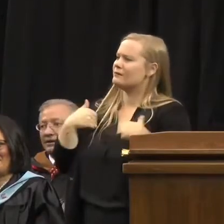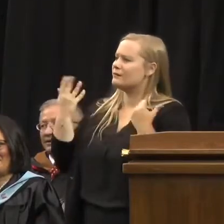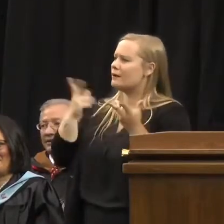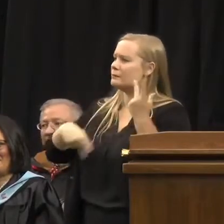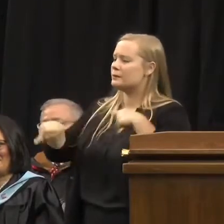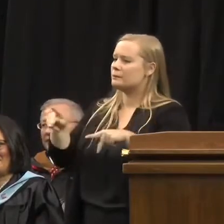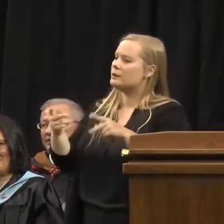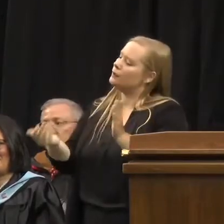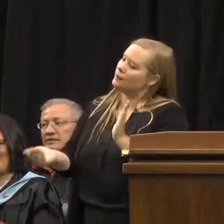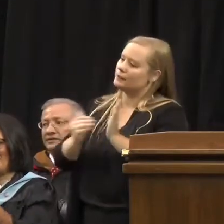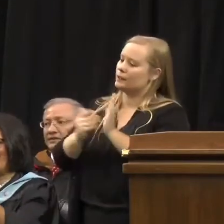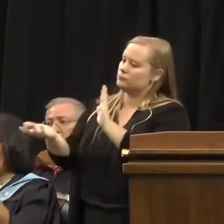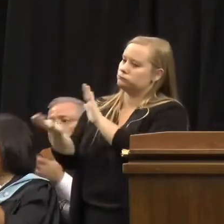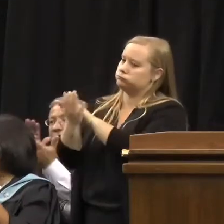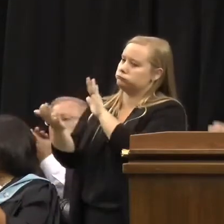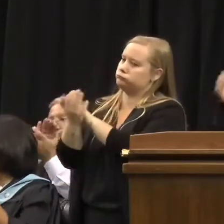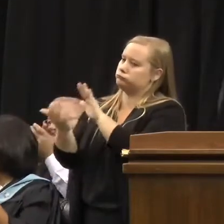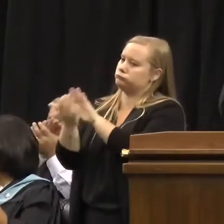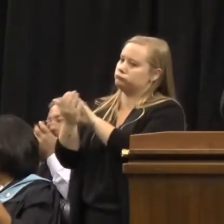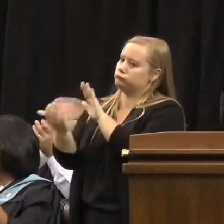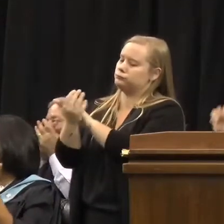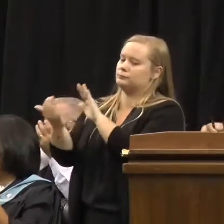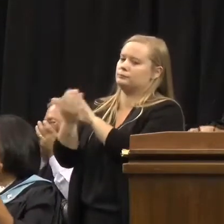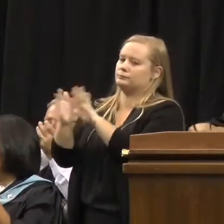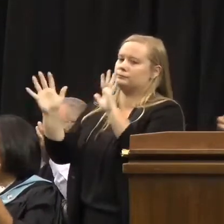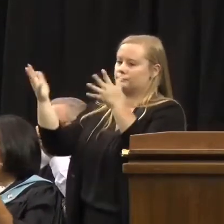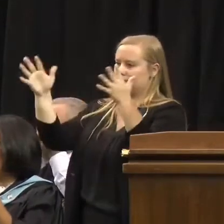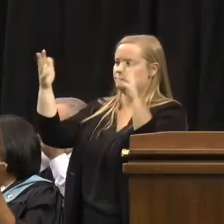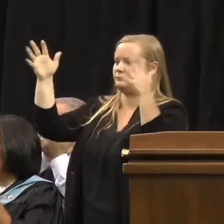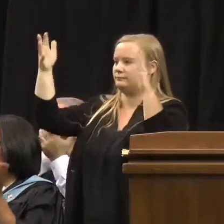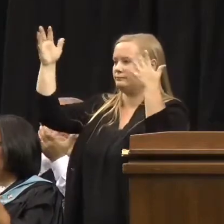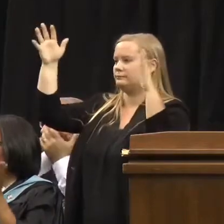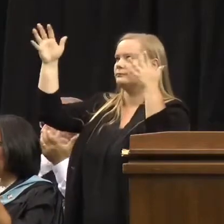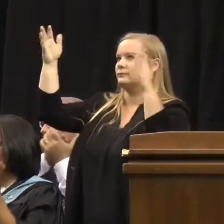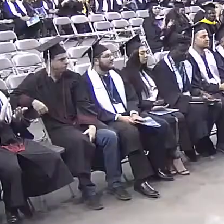another special round of applause.